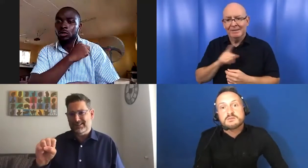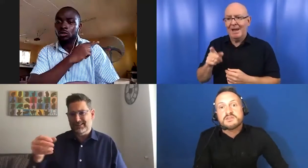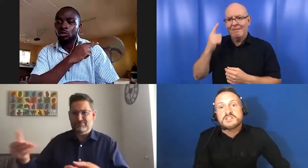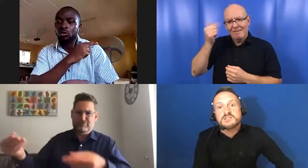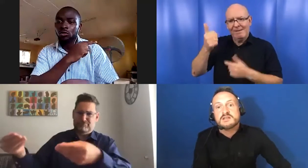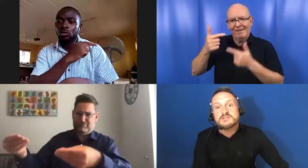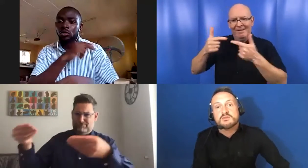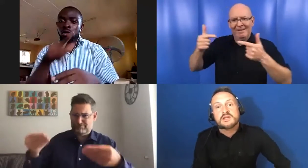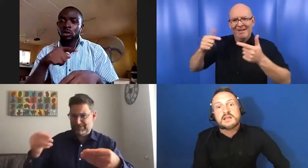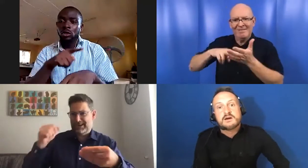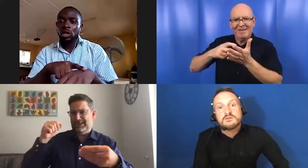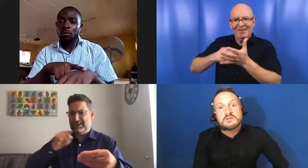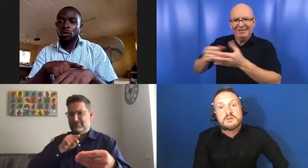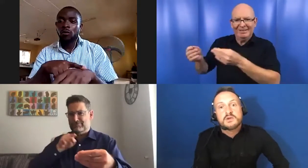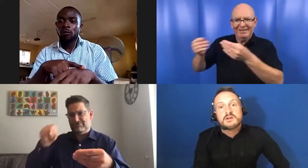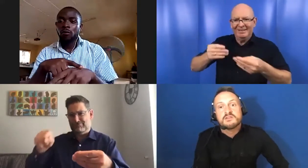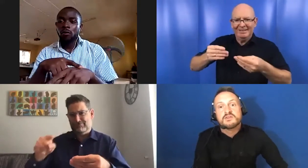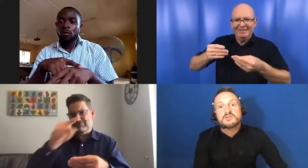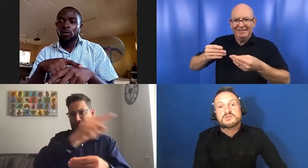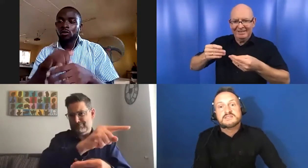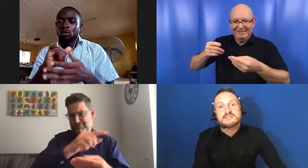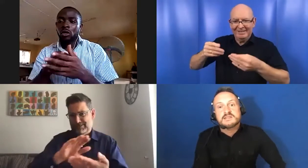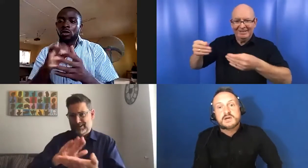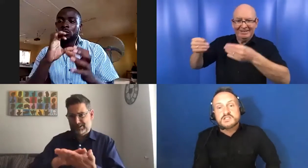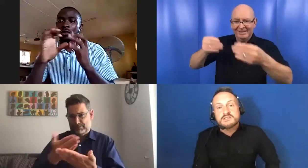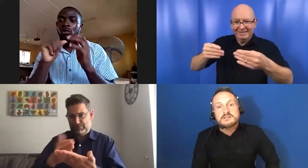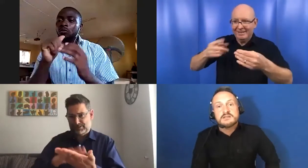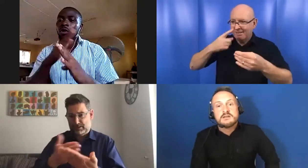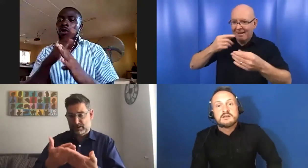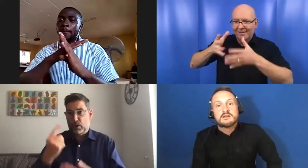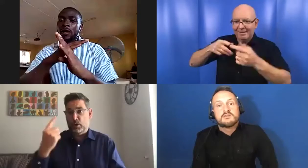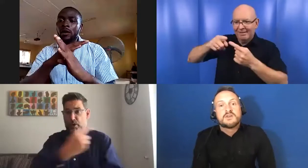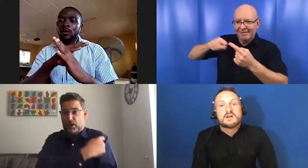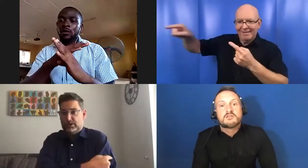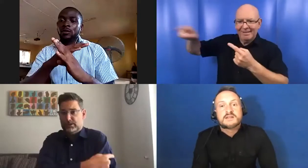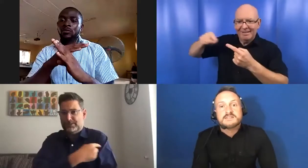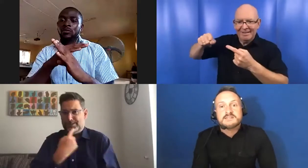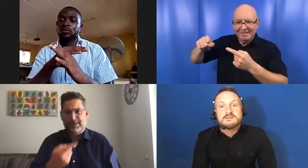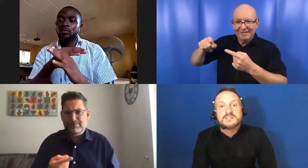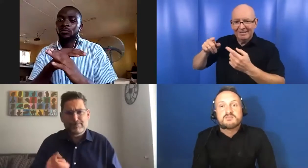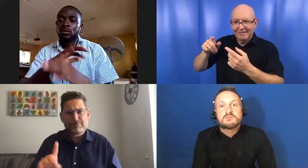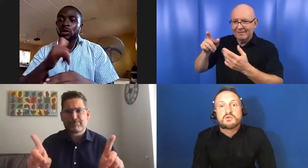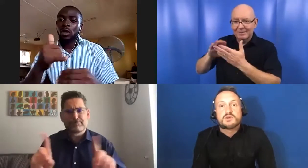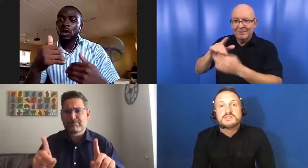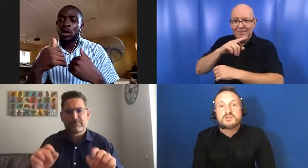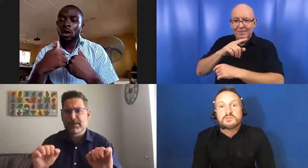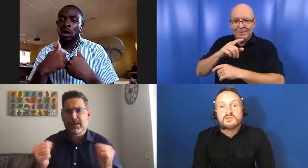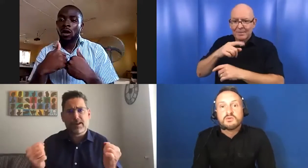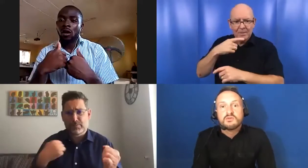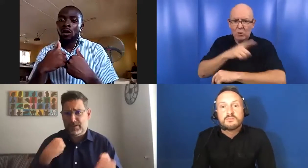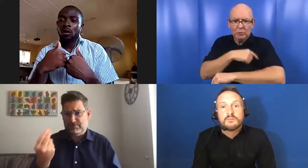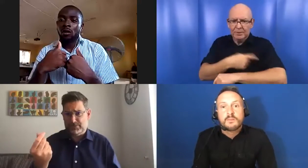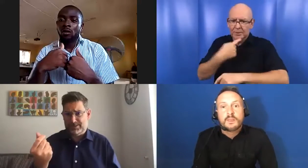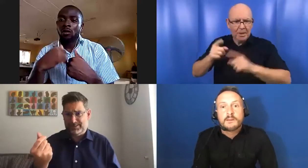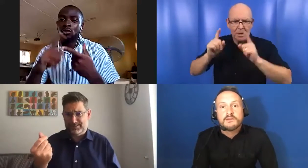Interpreter provision has not been allowed because of social distancing measures. VRS systems have been brought into